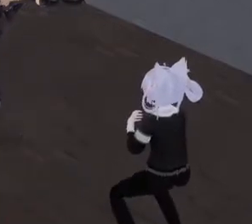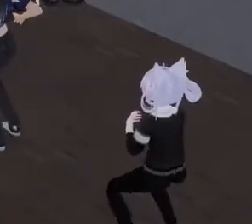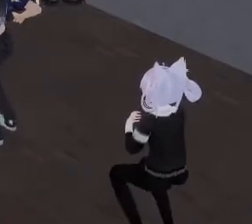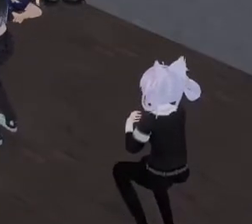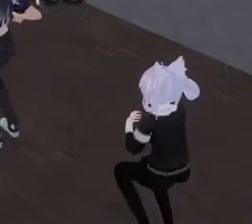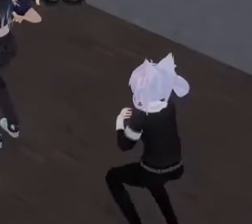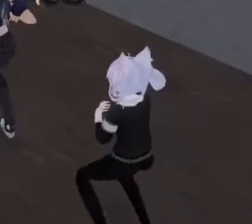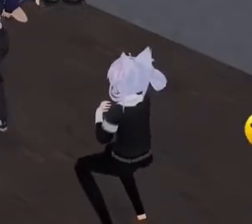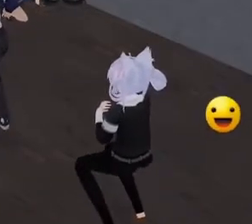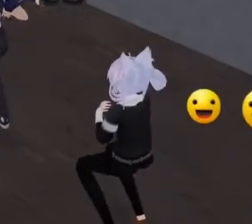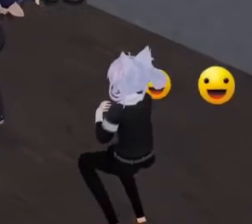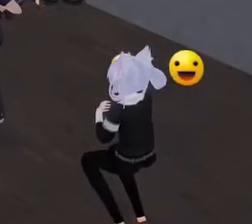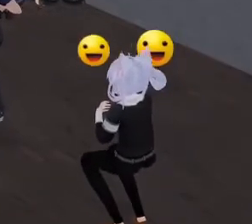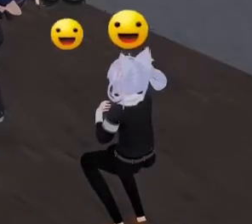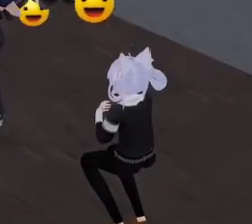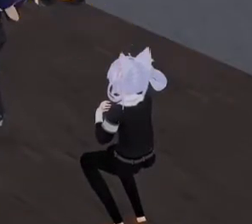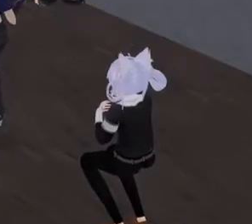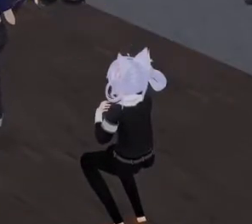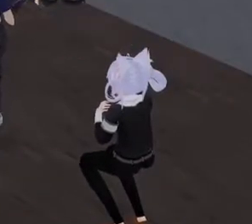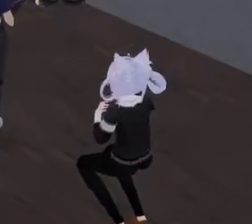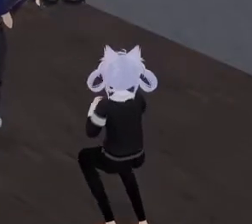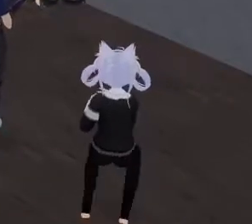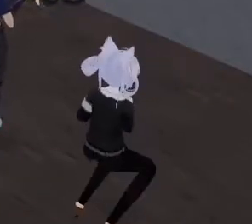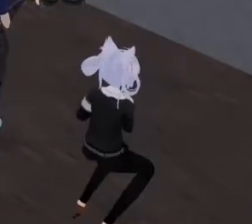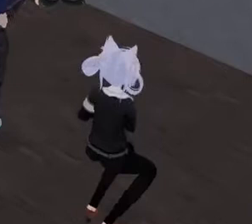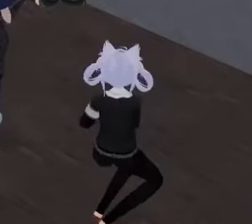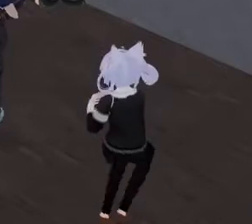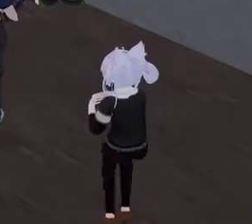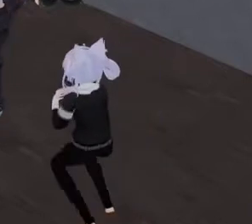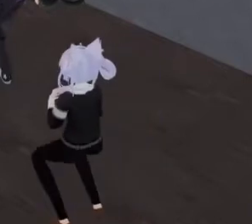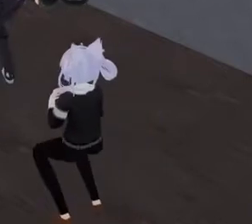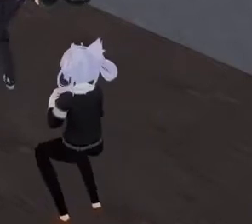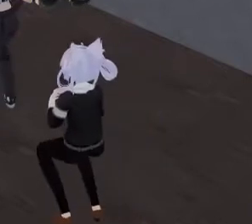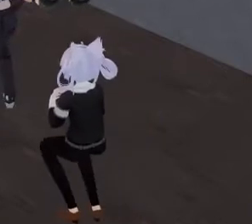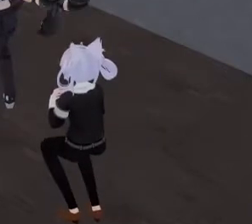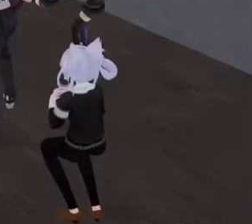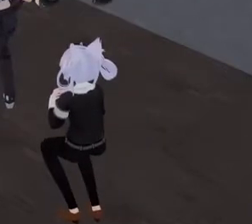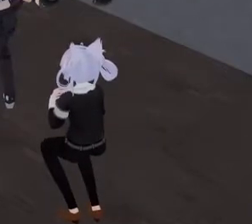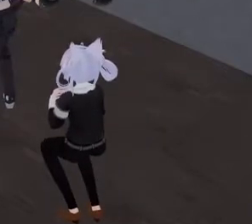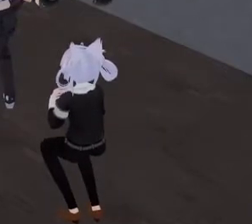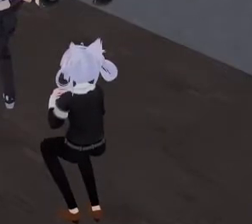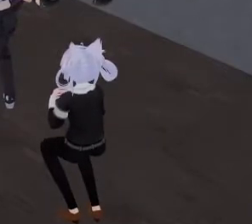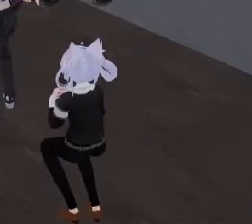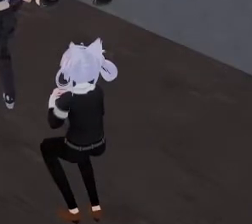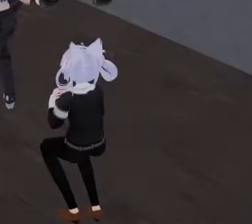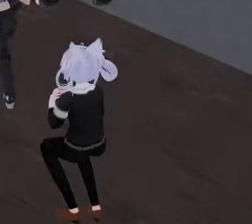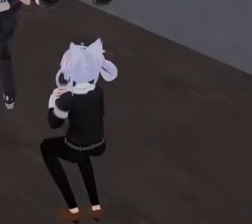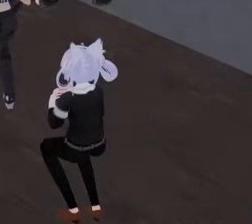Right? Happy, left. Oh, you're right. Right? Yeah, it's my right. My right. It's okay if we